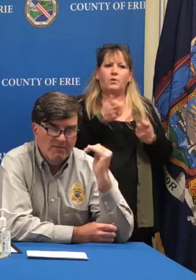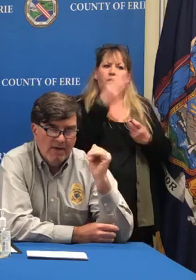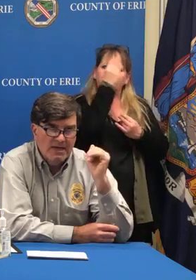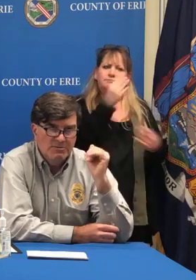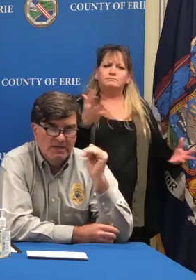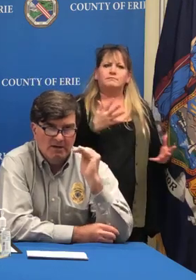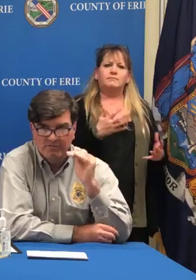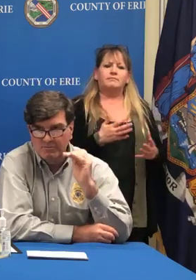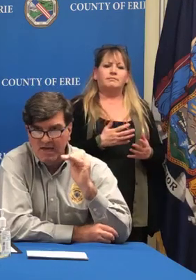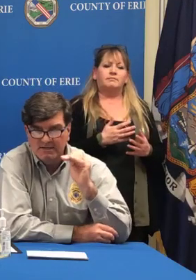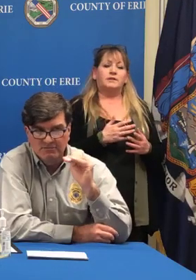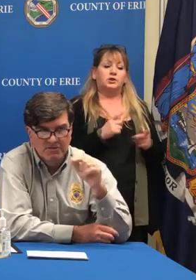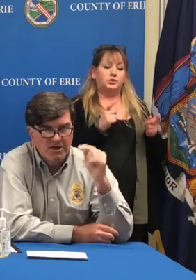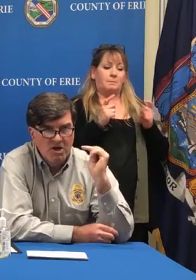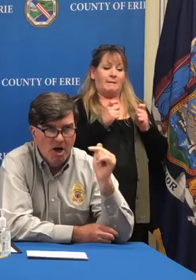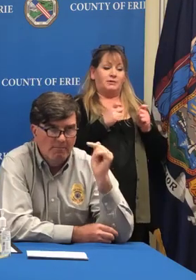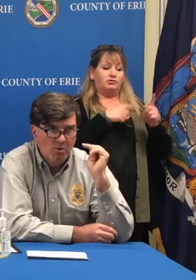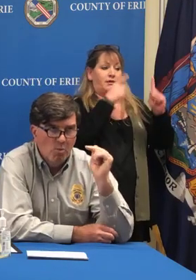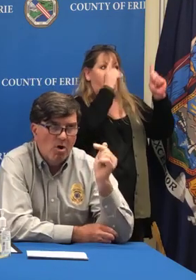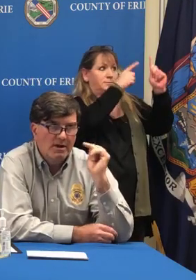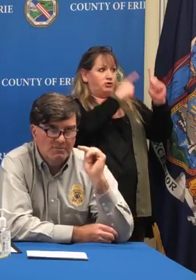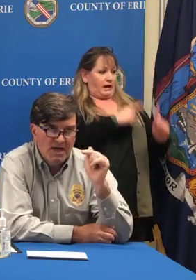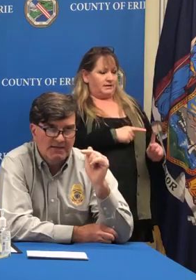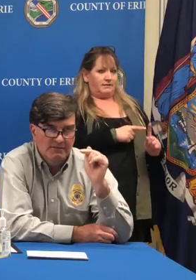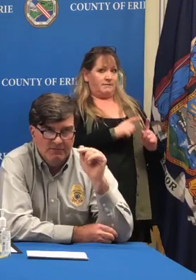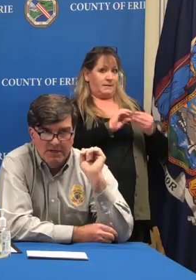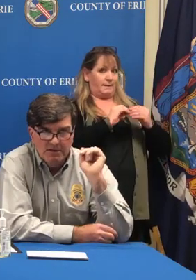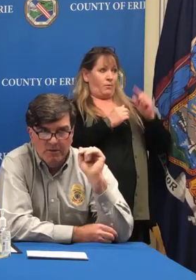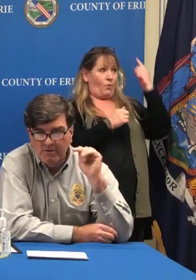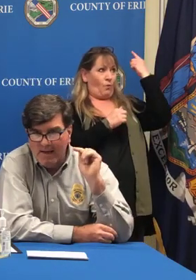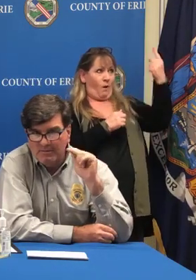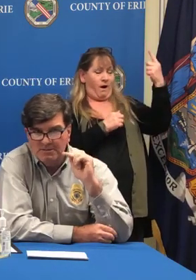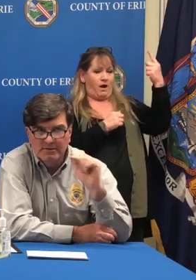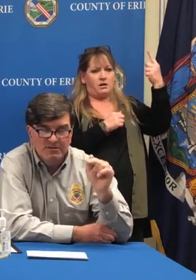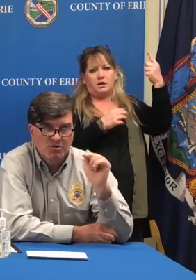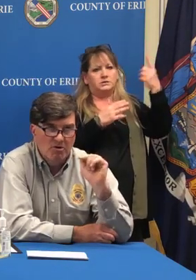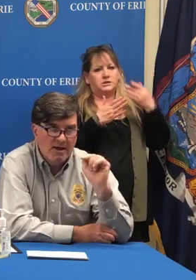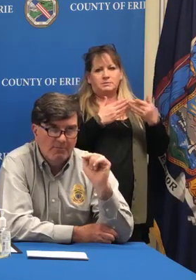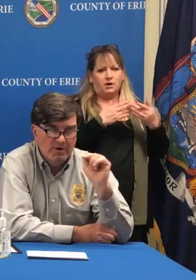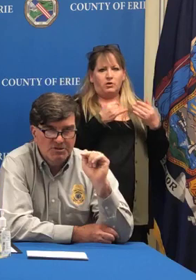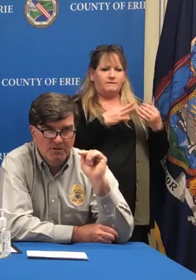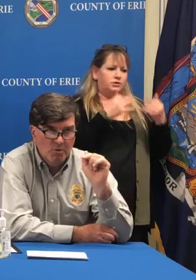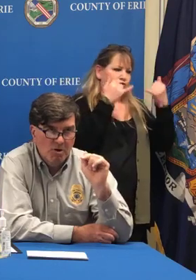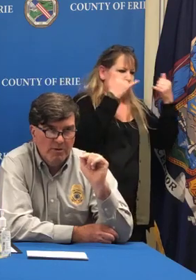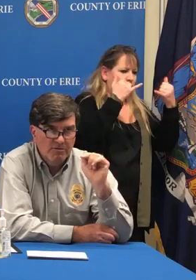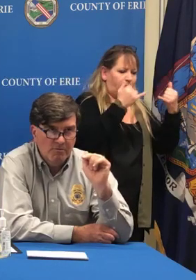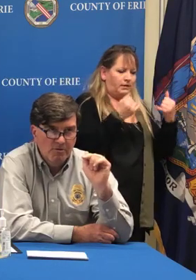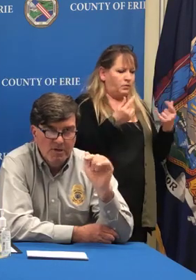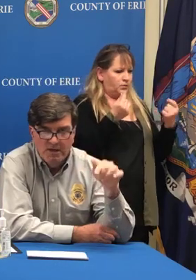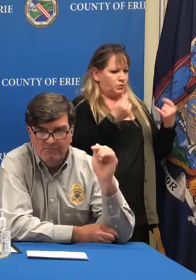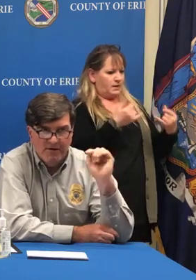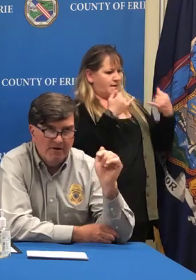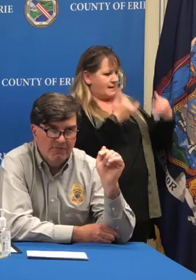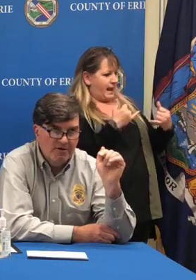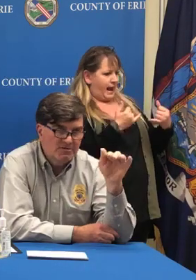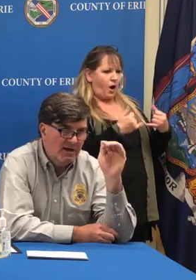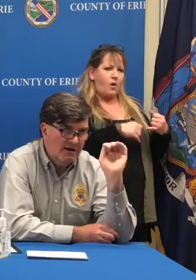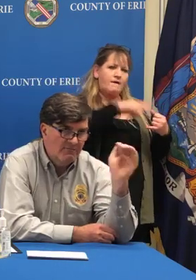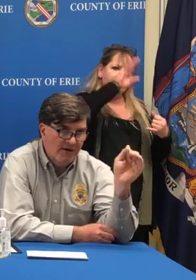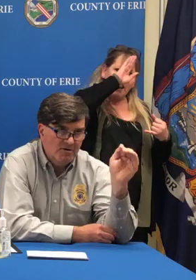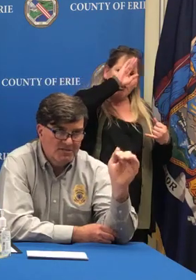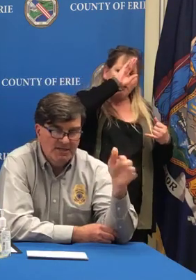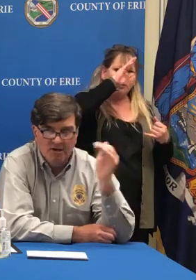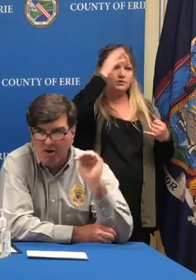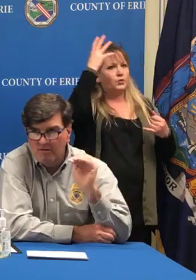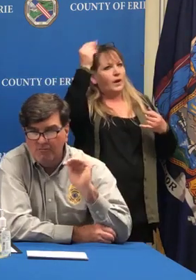as part of the management of objectives, the number one objective, whether it happens to be this current operation that we're going through, firefighters out